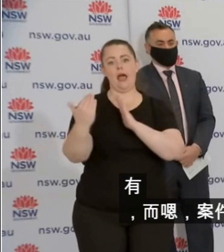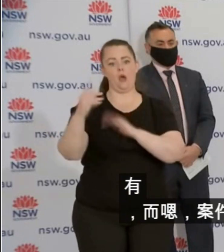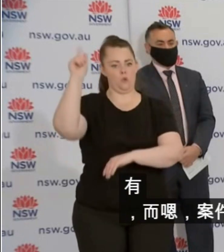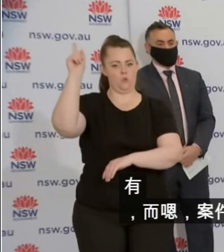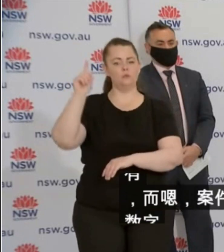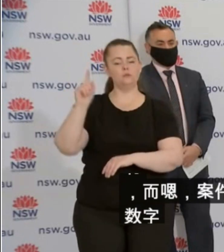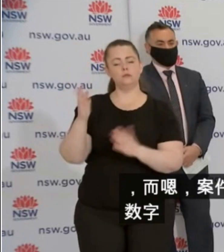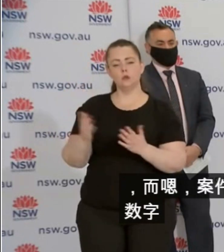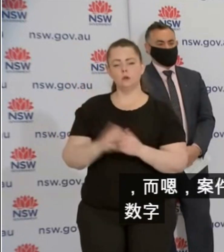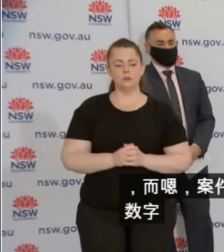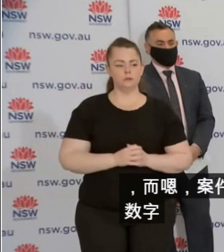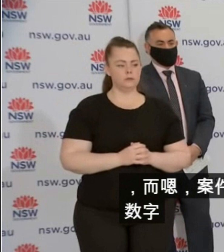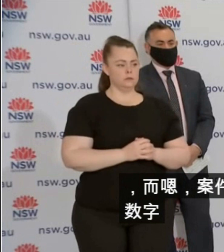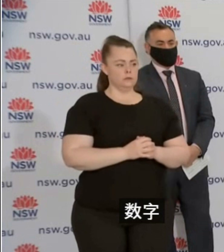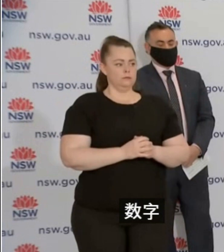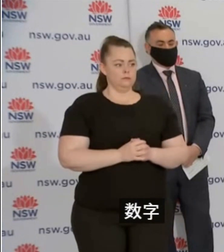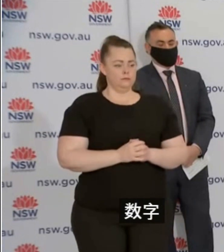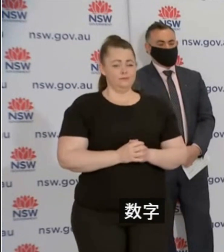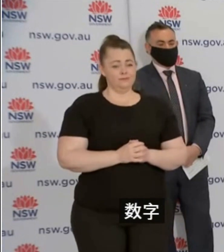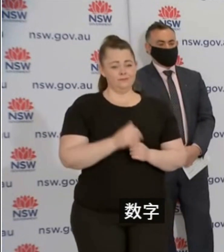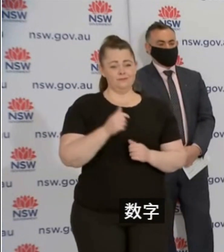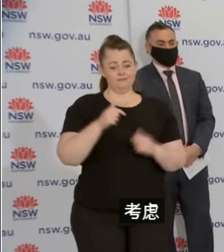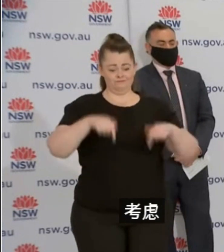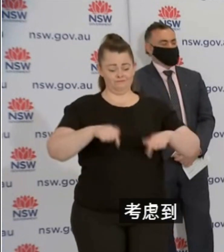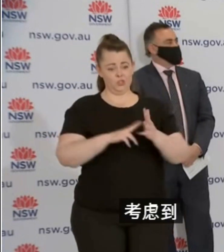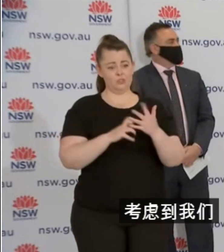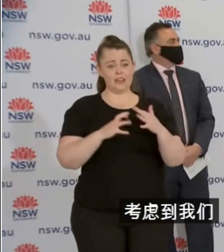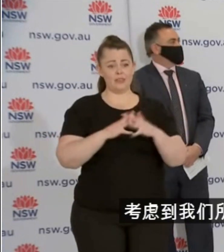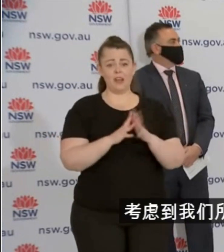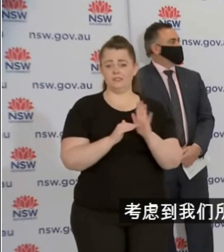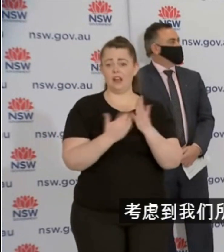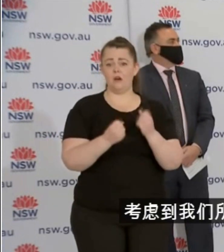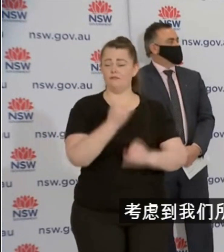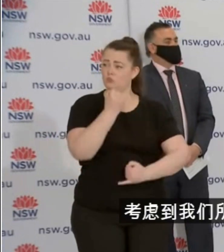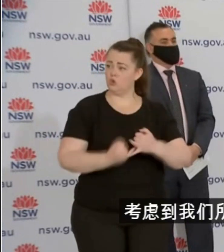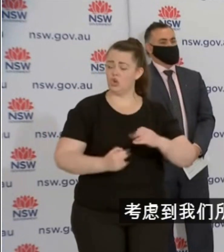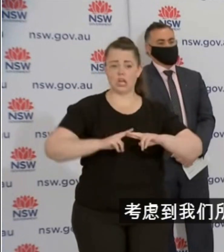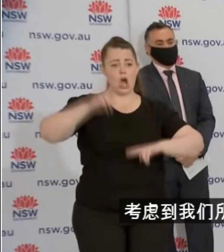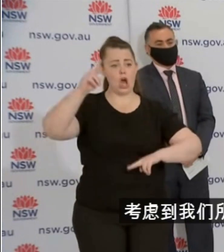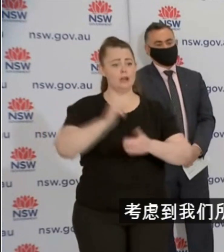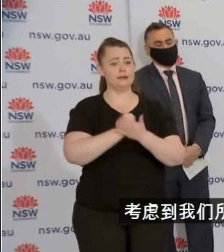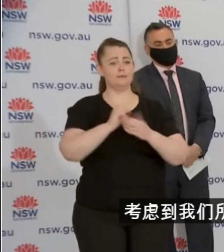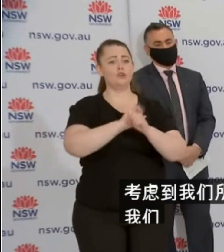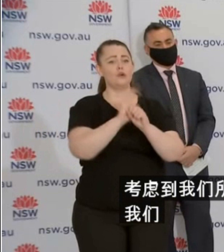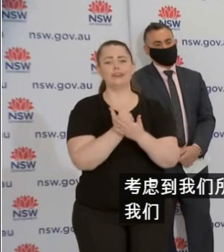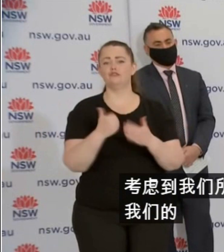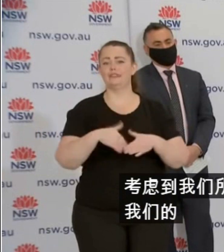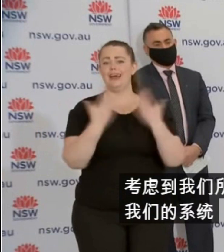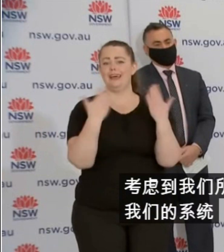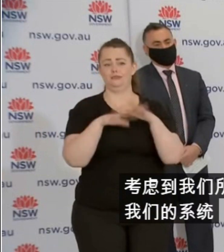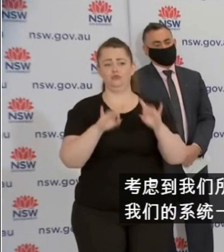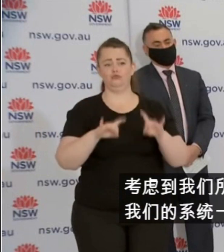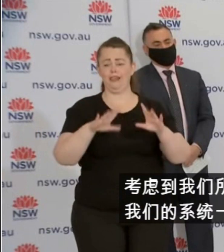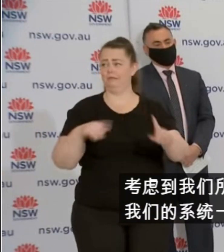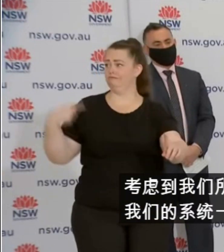case numbers are numbers we've not seen before in Australia, given where we're at and given how much our systems have